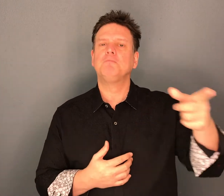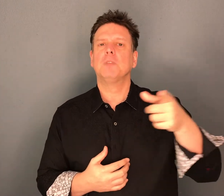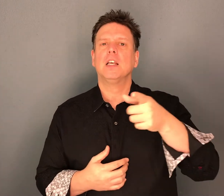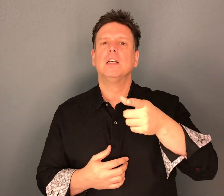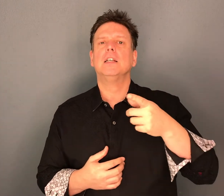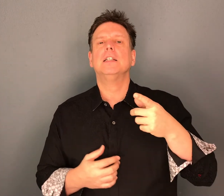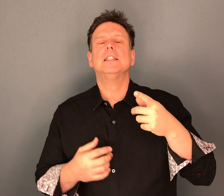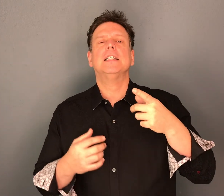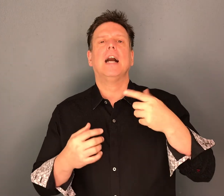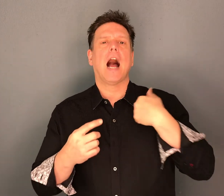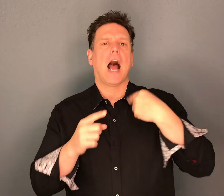clear.